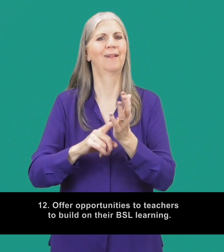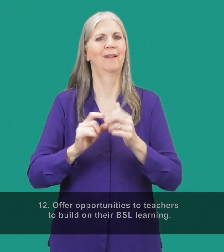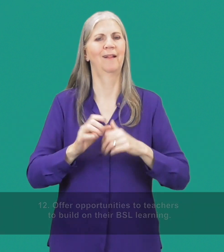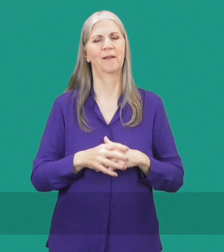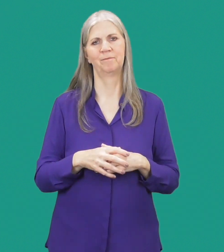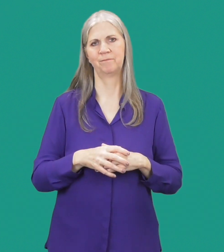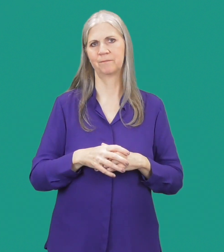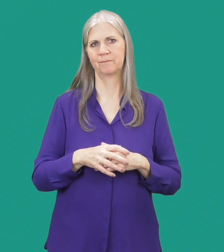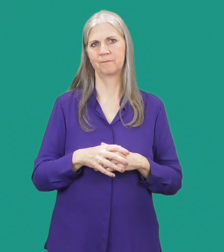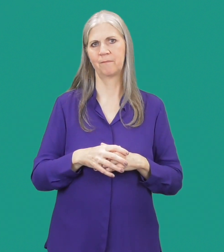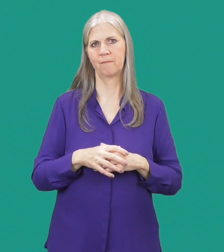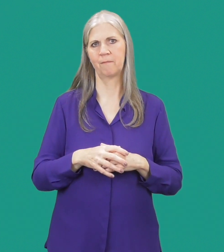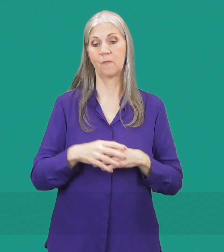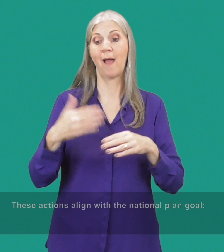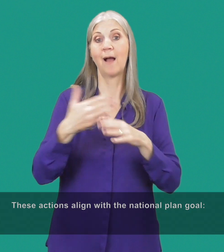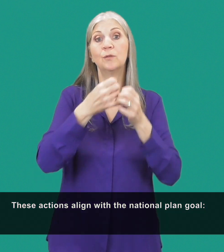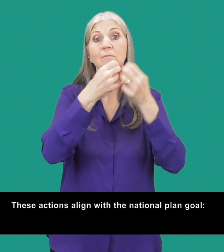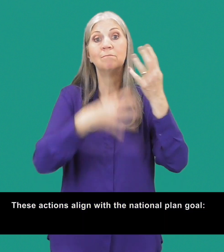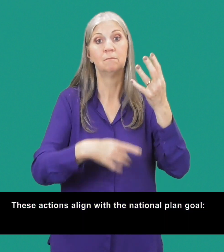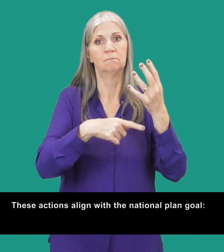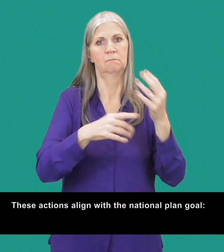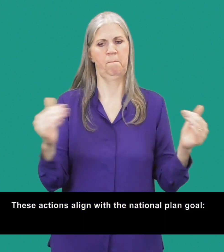These actions align with the national plan goal,